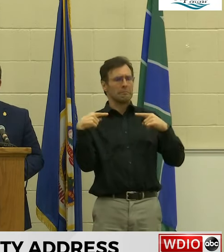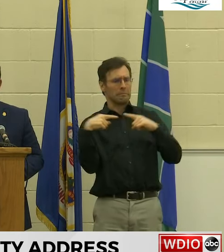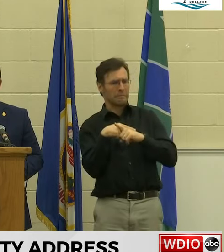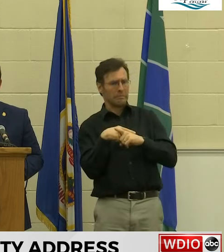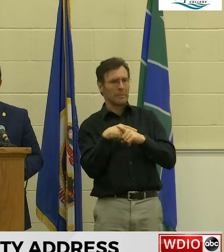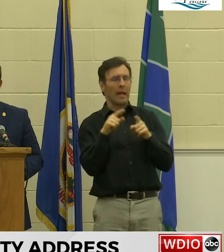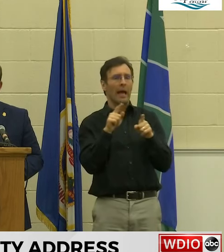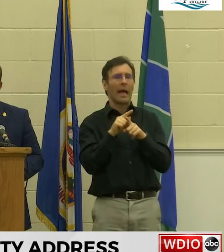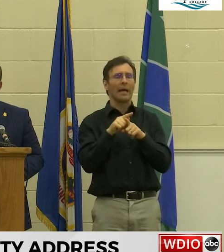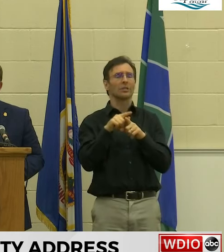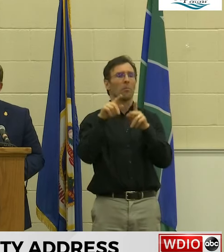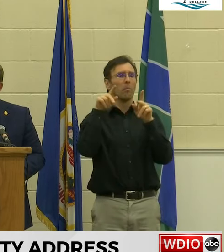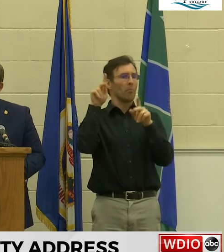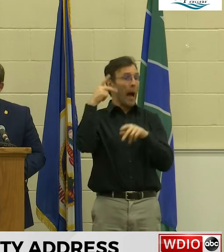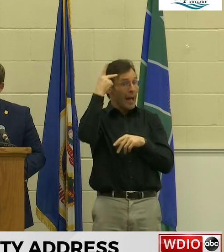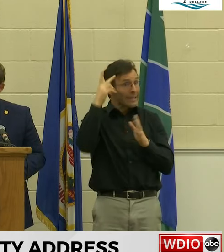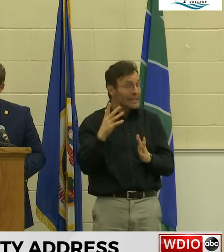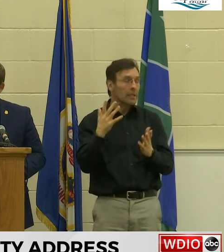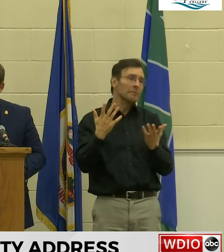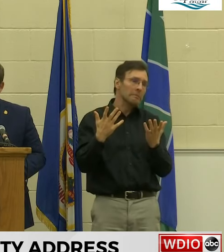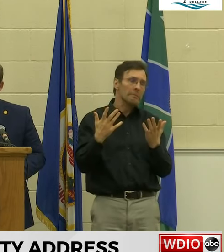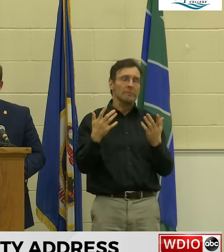conflict as being an elected official.